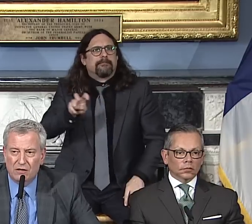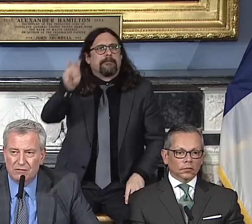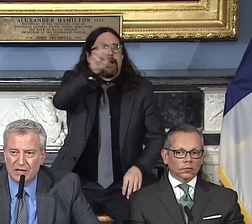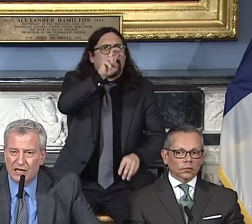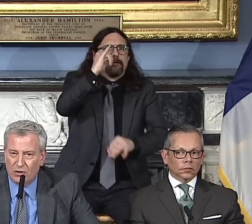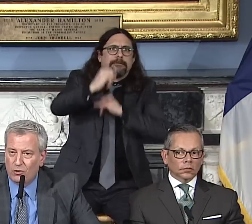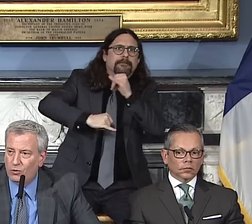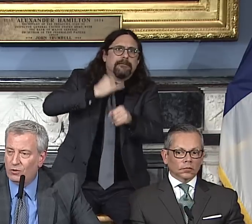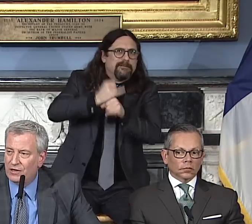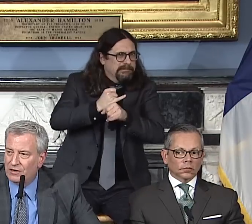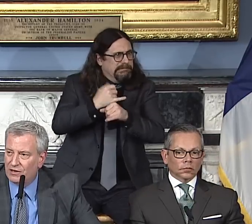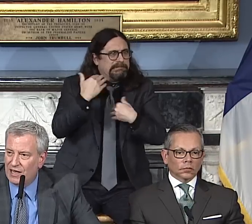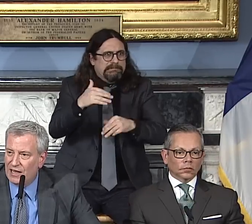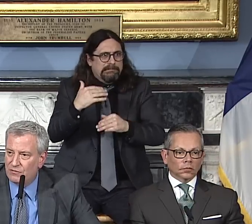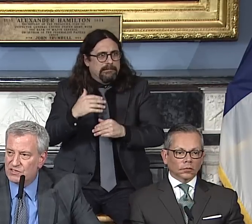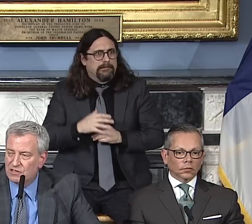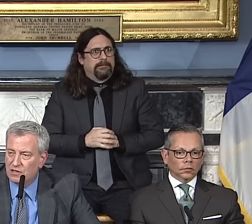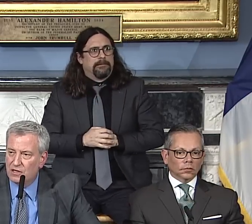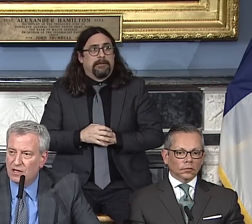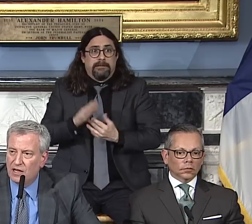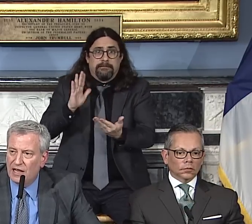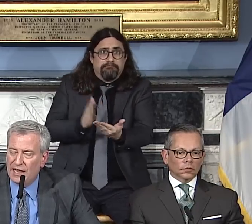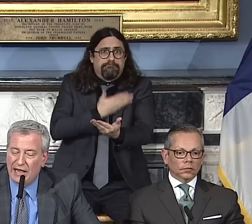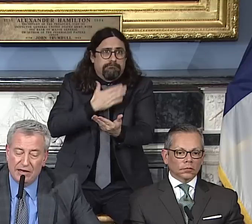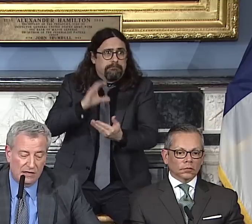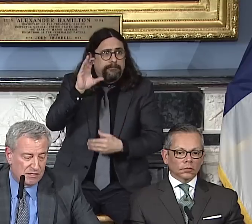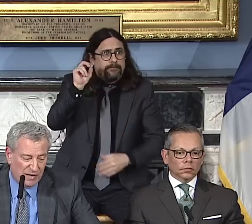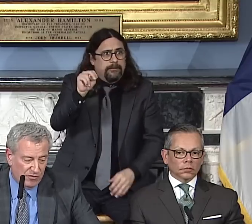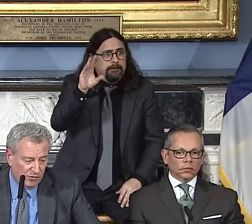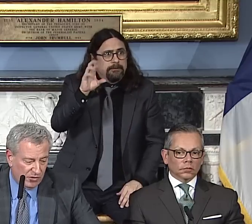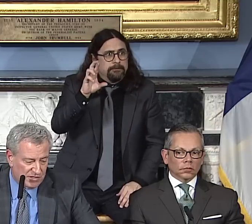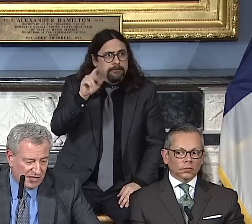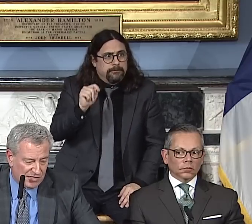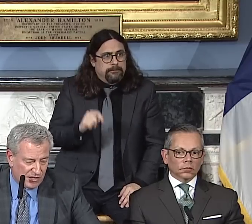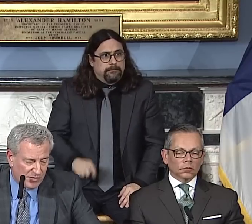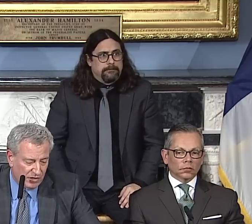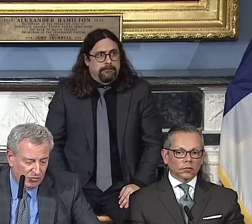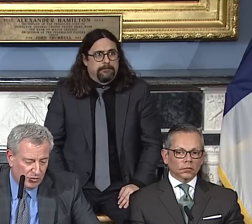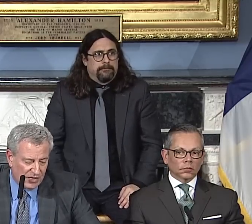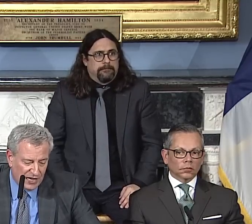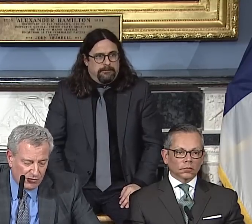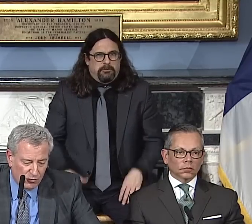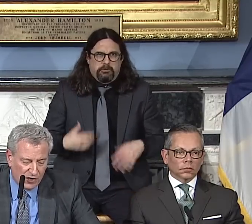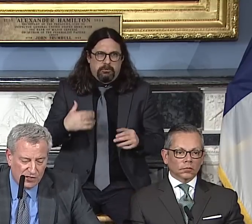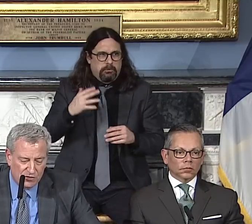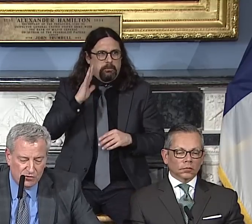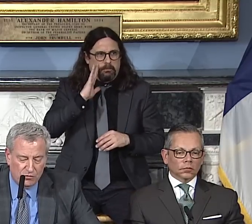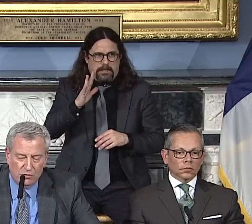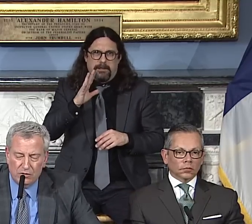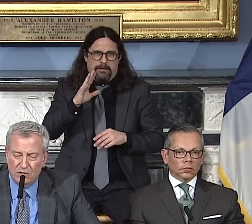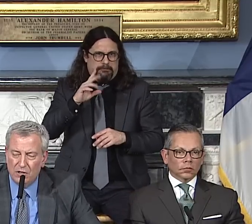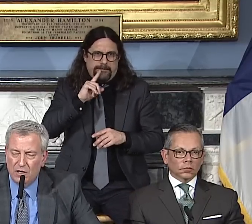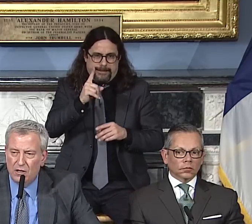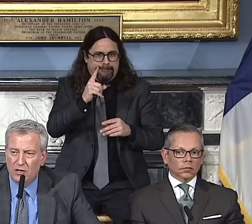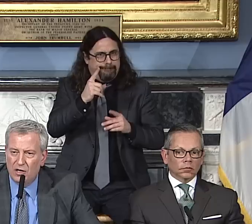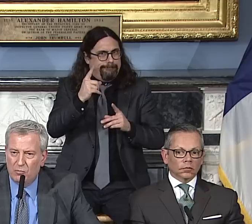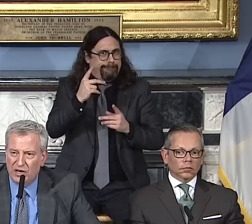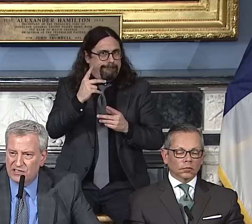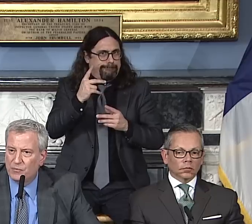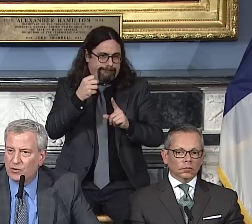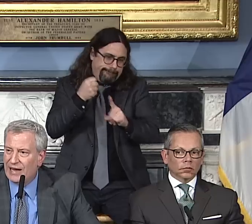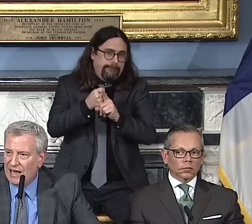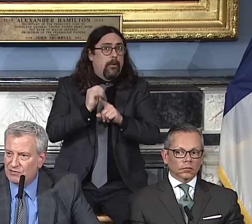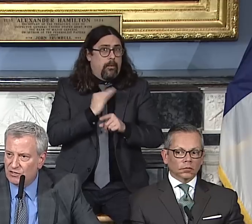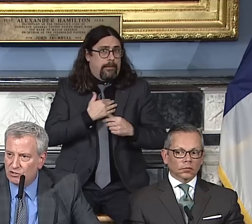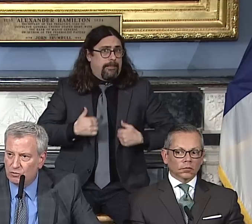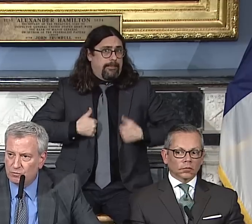be kind of a hole in our lives. And it's painful. It's not something we would ever want to do, but